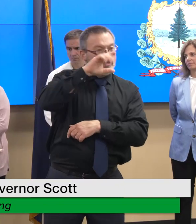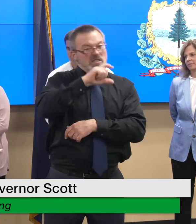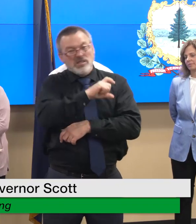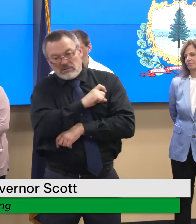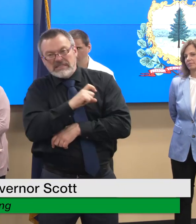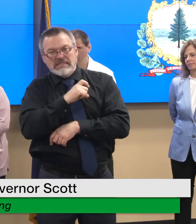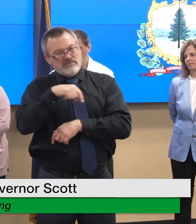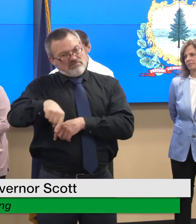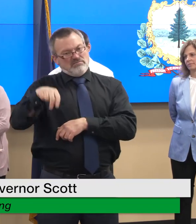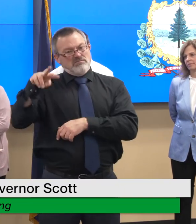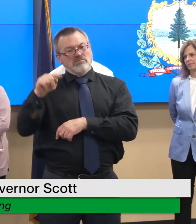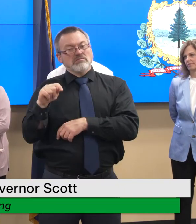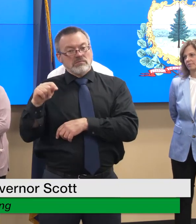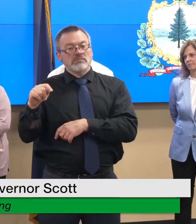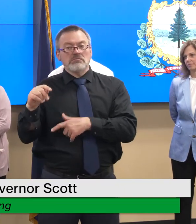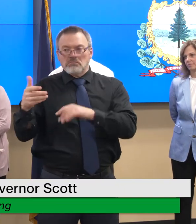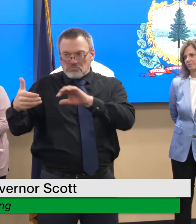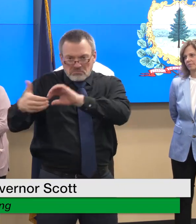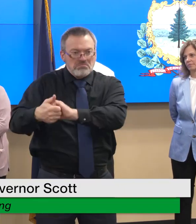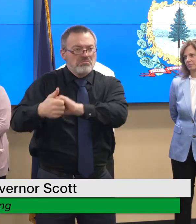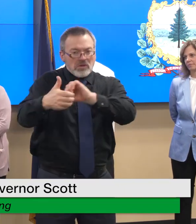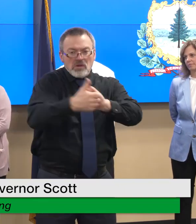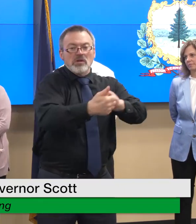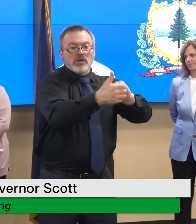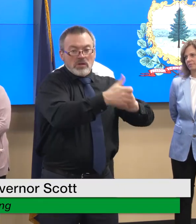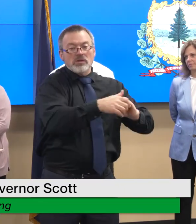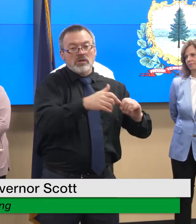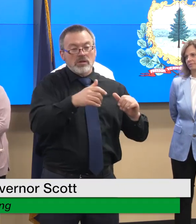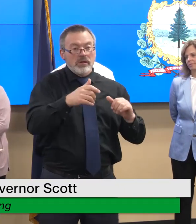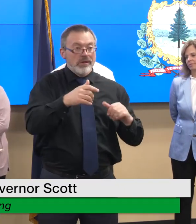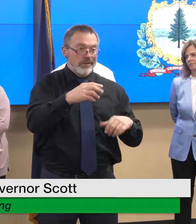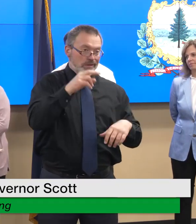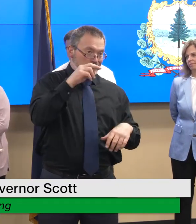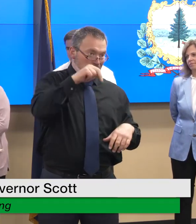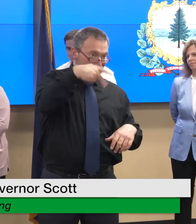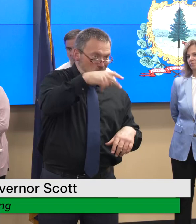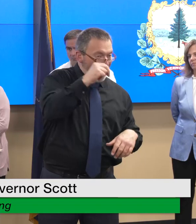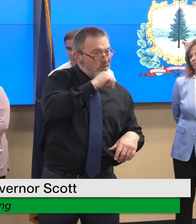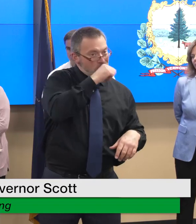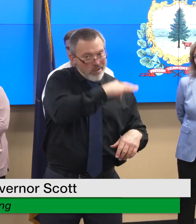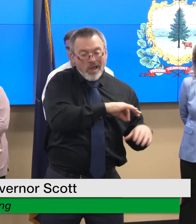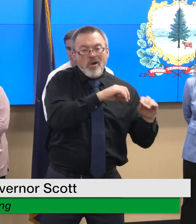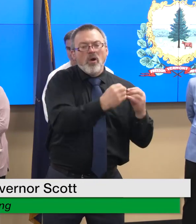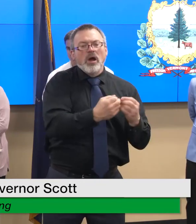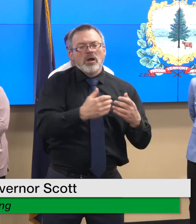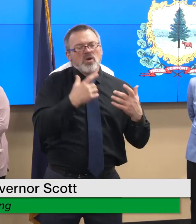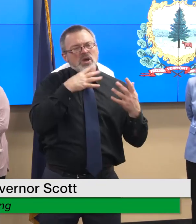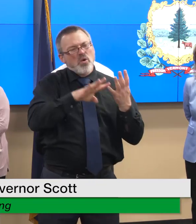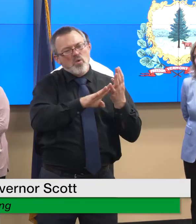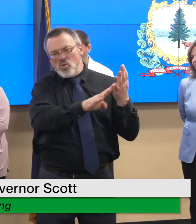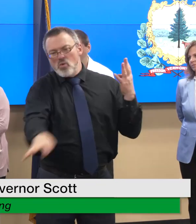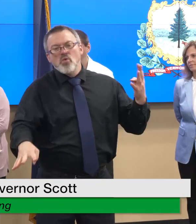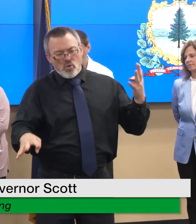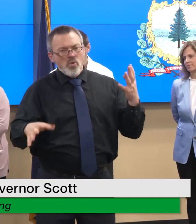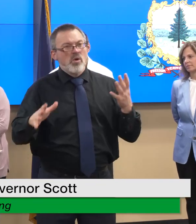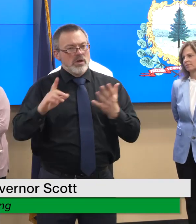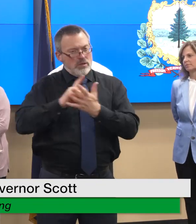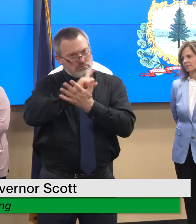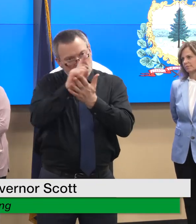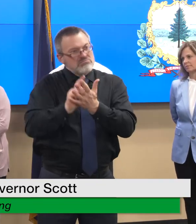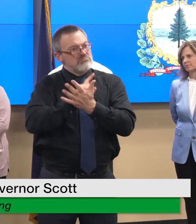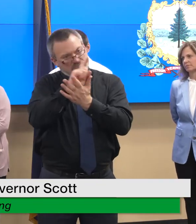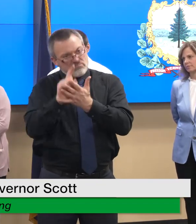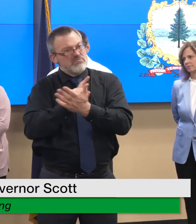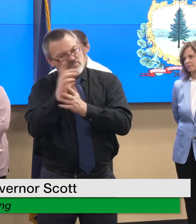local partners, nonprofit organizations, and many, many more. Your long hours and selfless dedication are